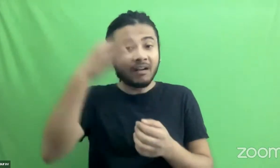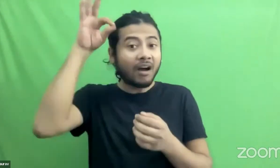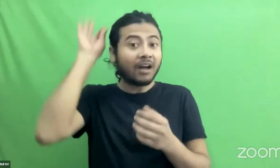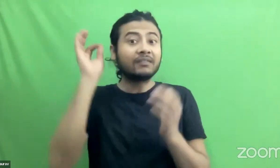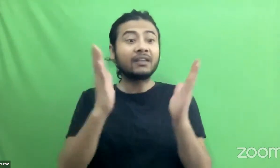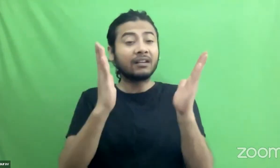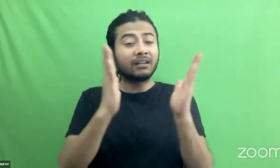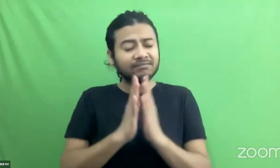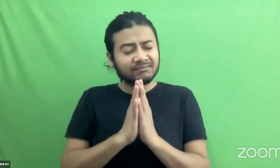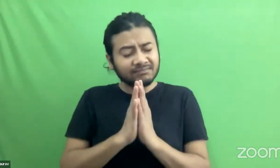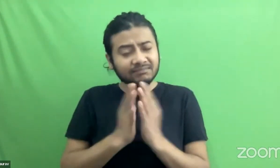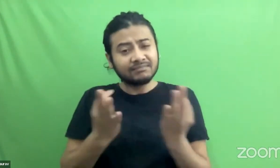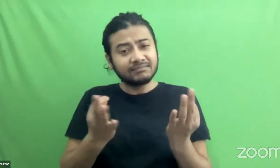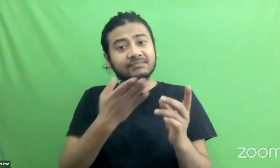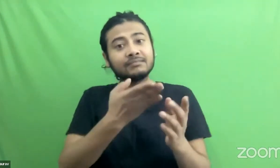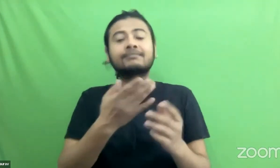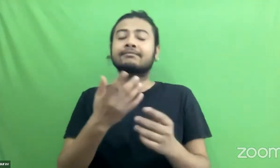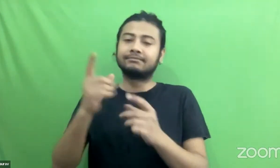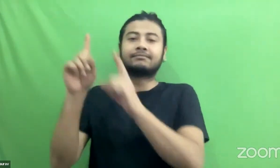white beard is Advaithacharya. Have a look again.